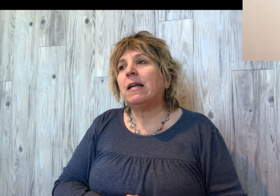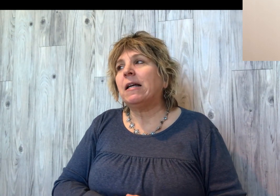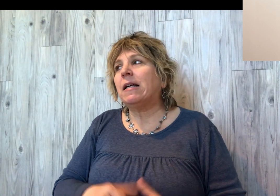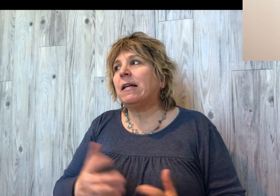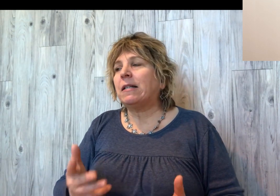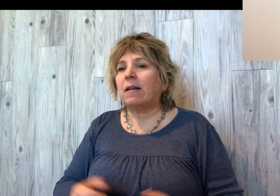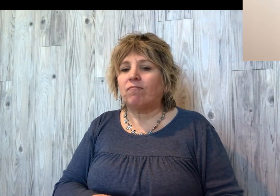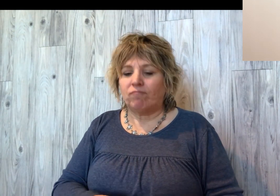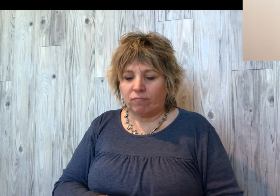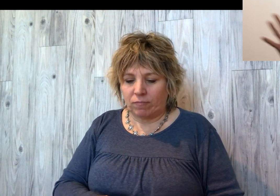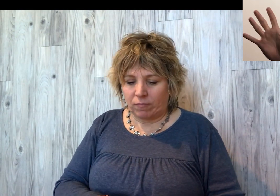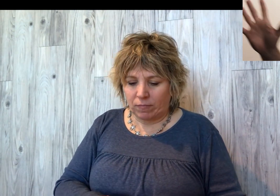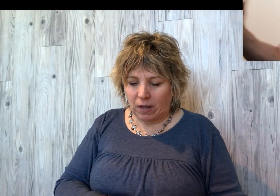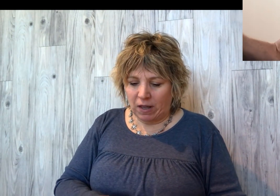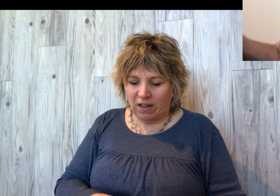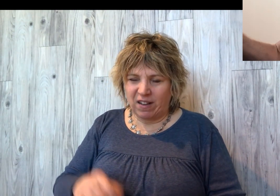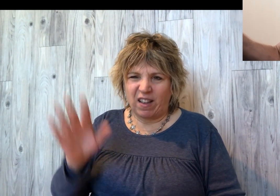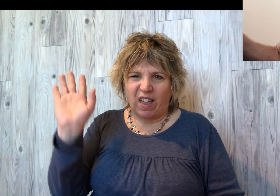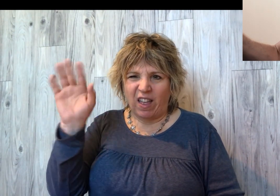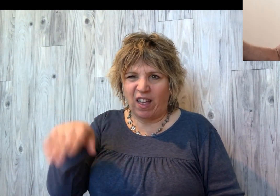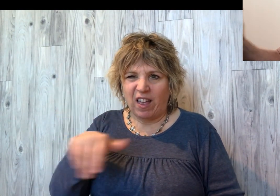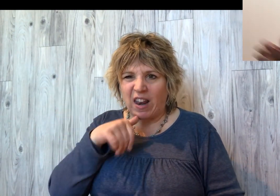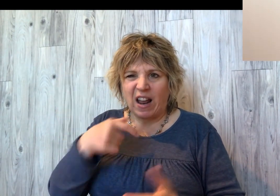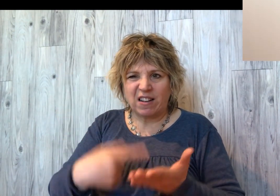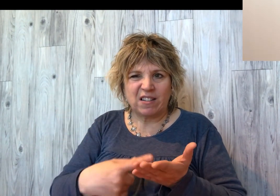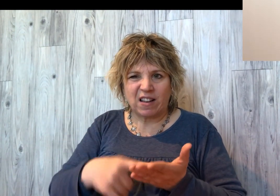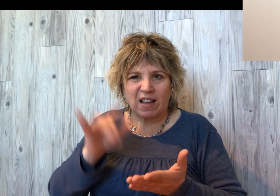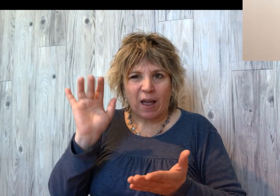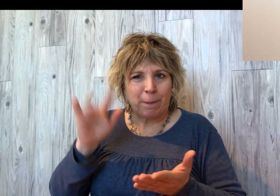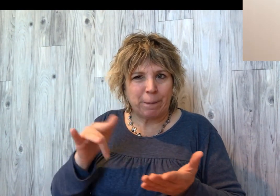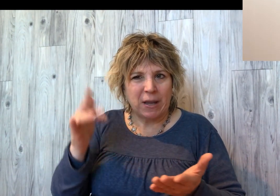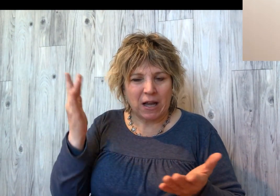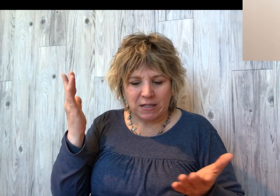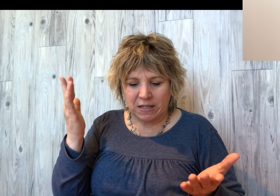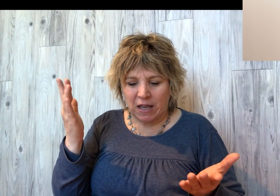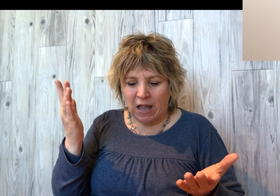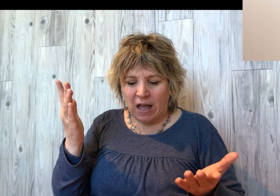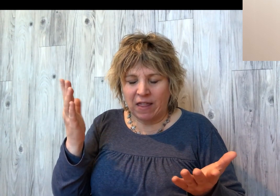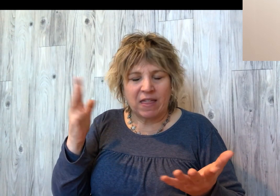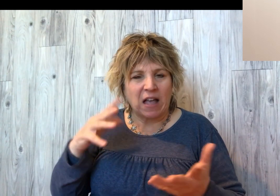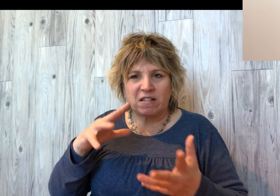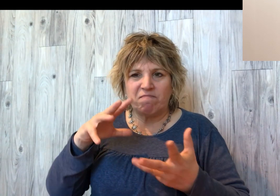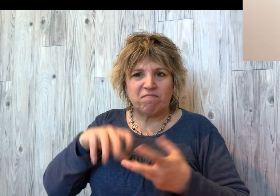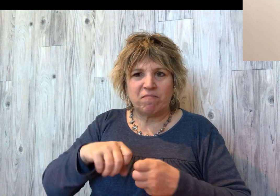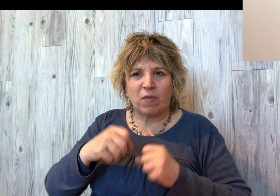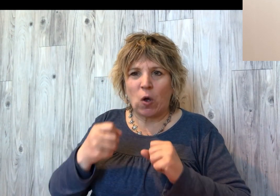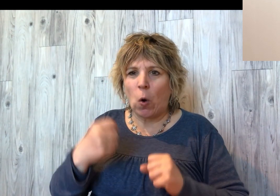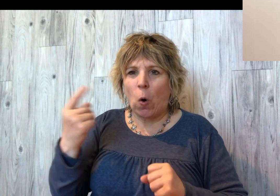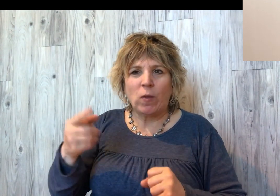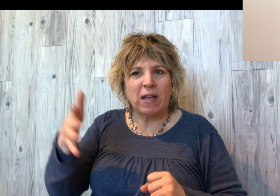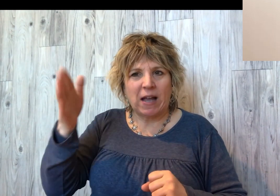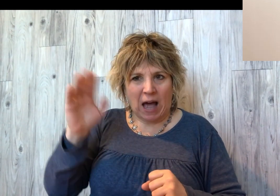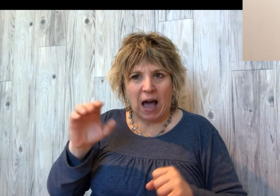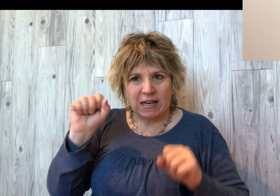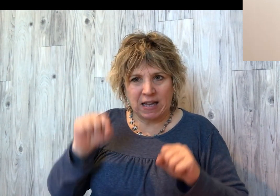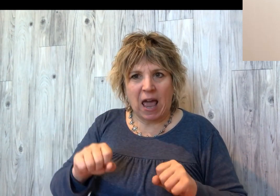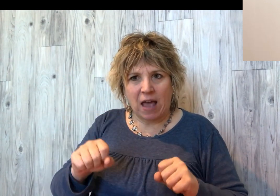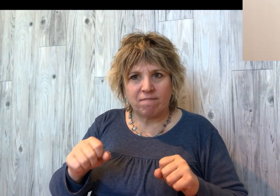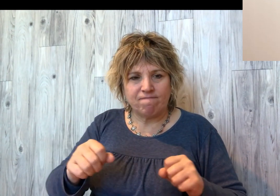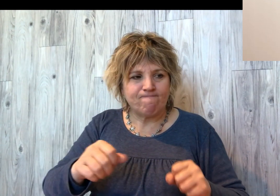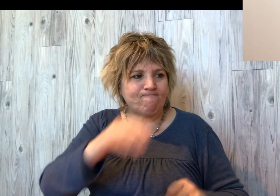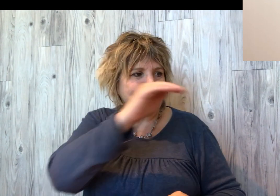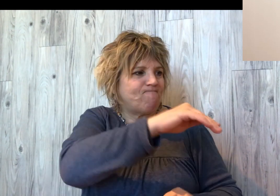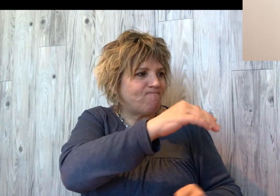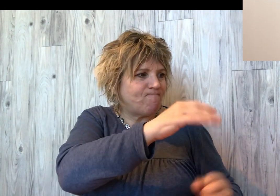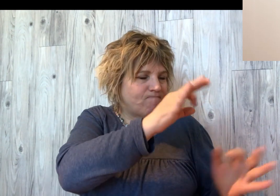It's almost like Solomon said, we're not even going to talk about that because they're in such a broken place. Only God can get